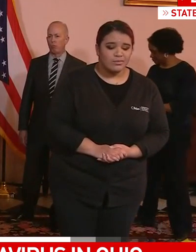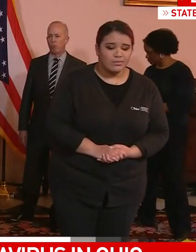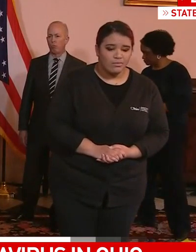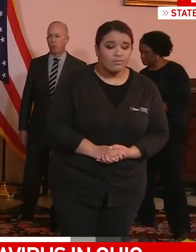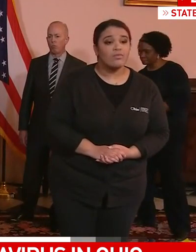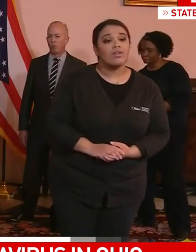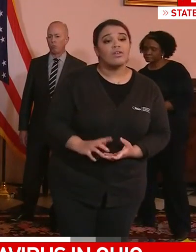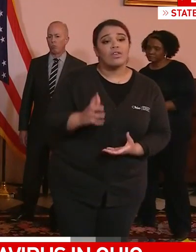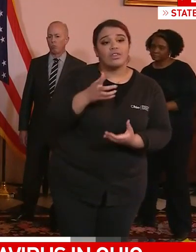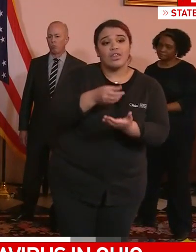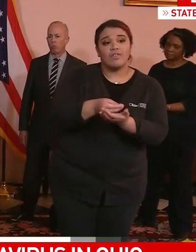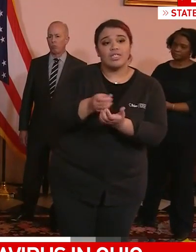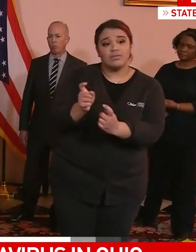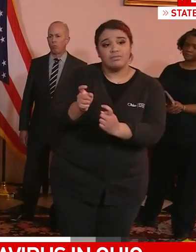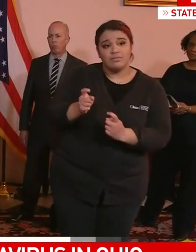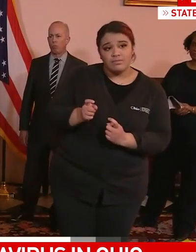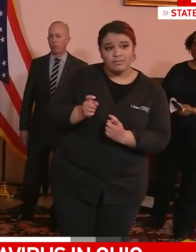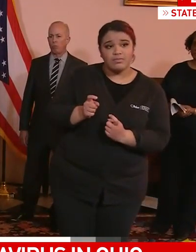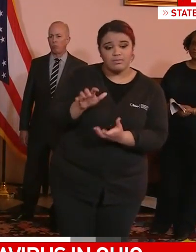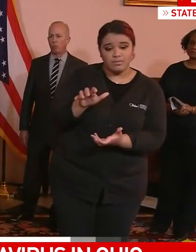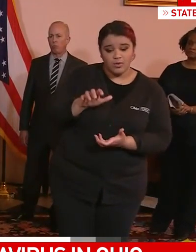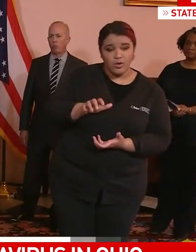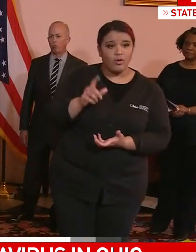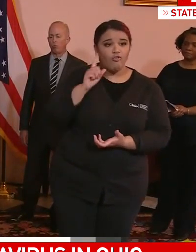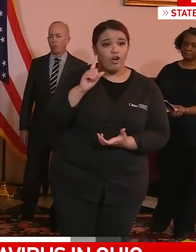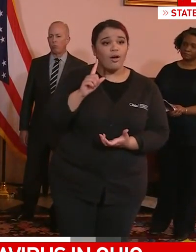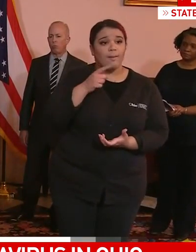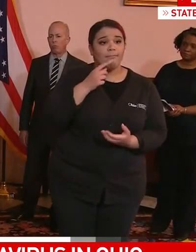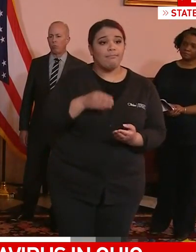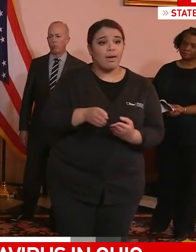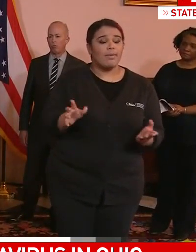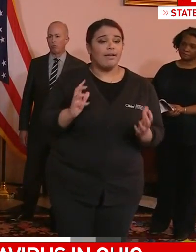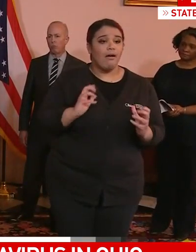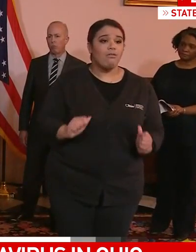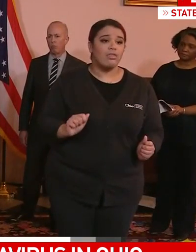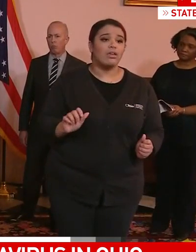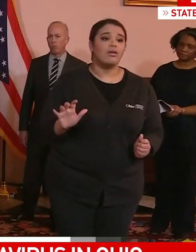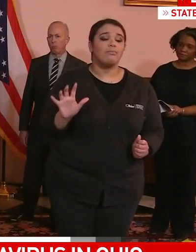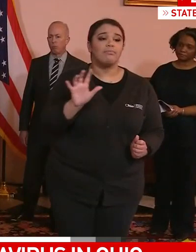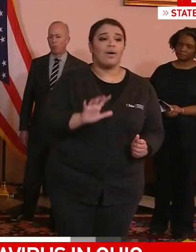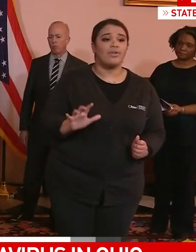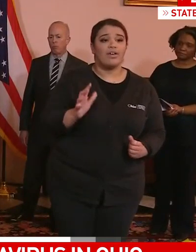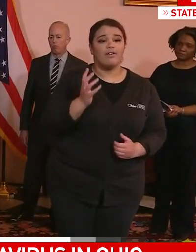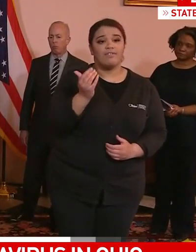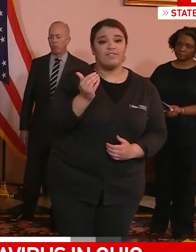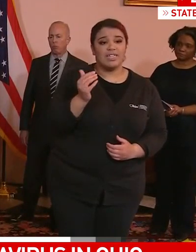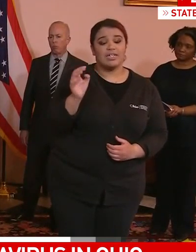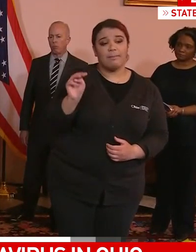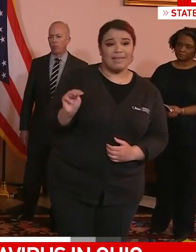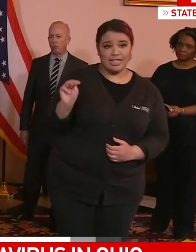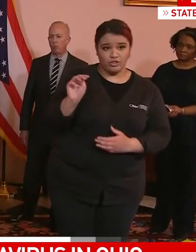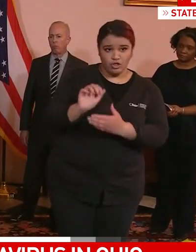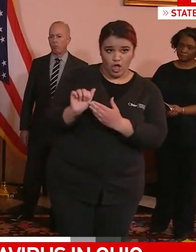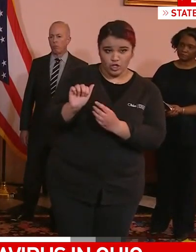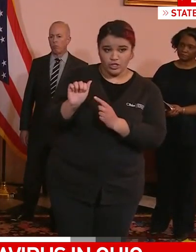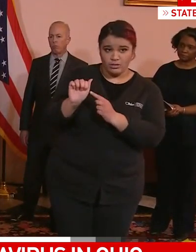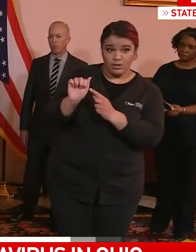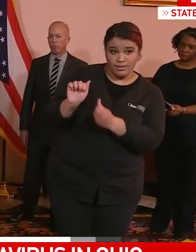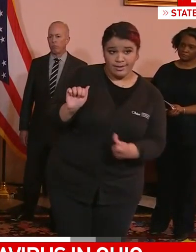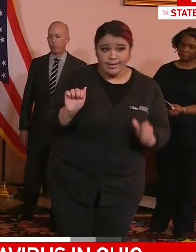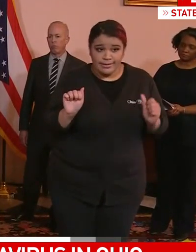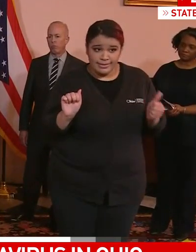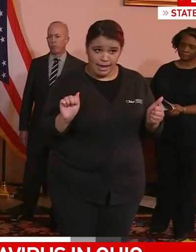public health. It was about $15 million that we received from the federal government. 10 million of that will go out to our